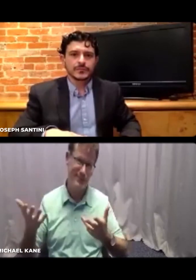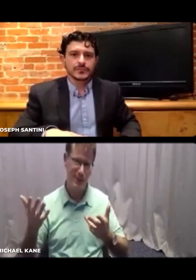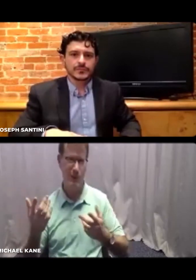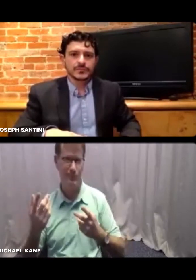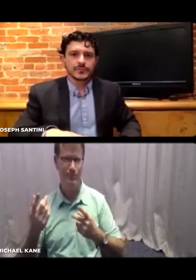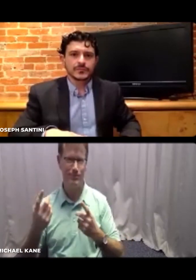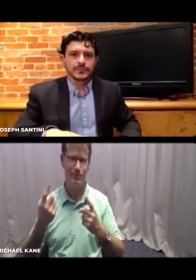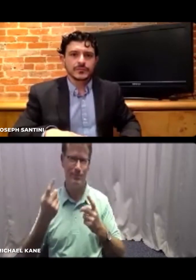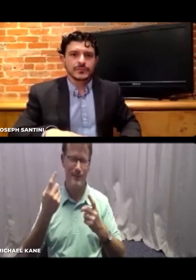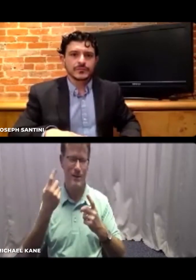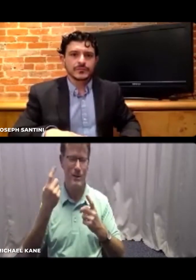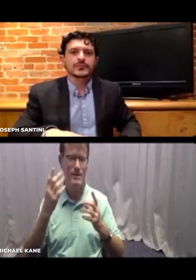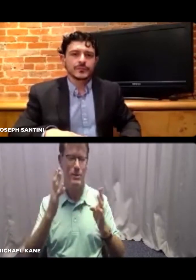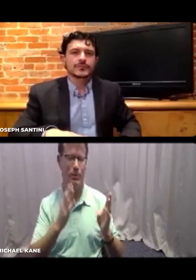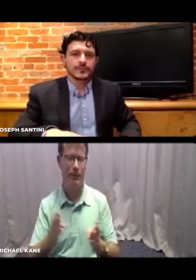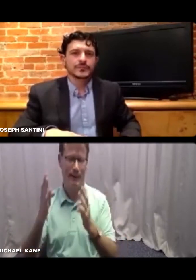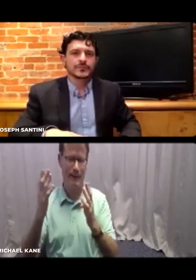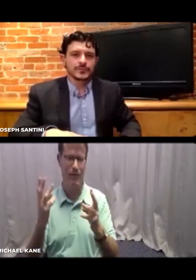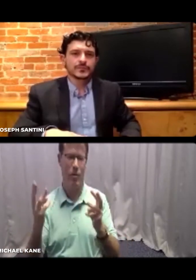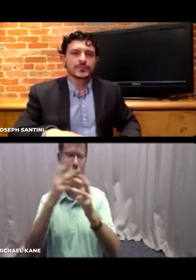know if that money will be there.